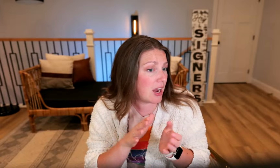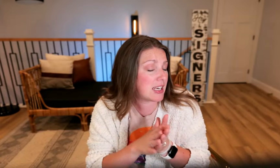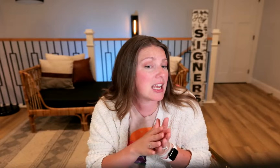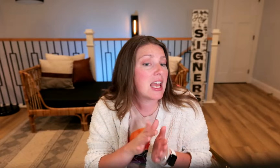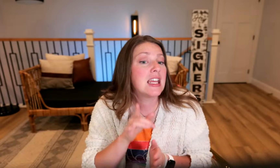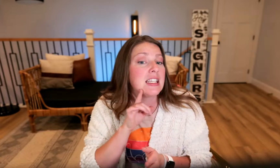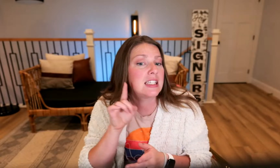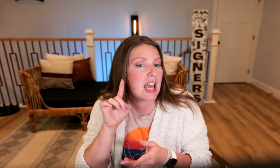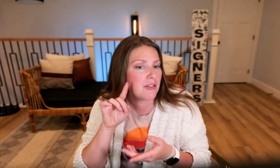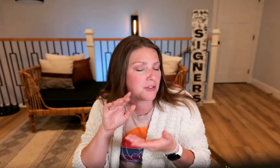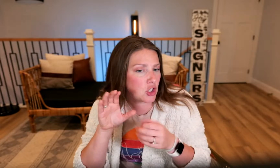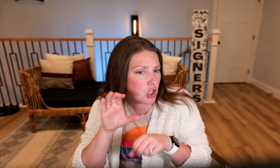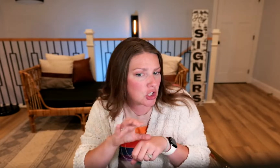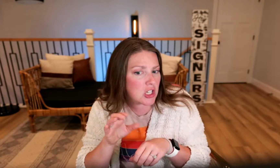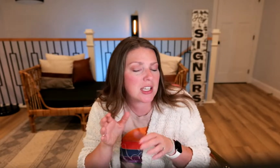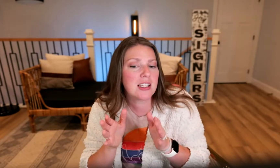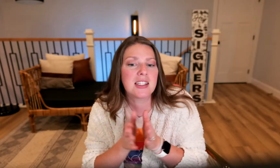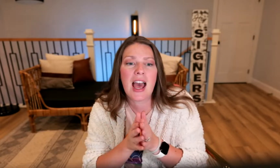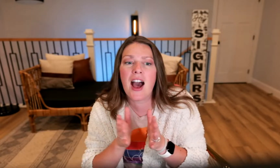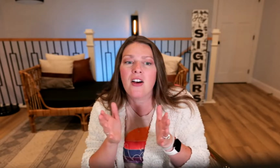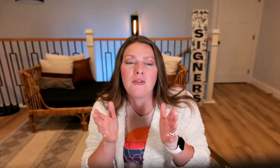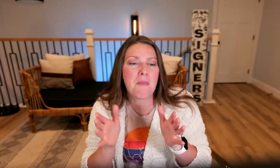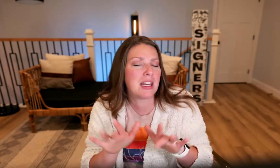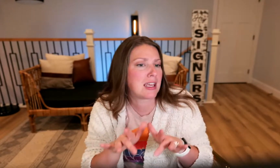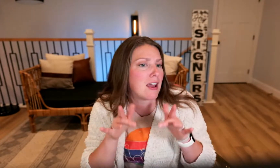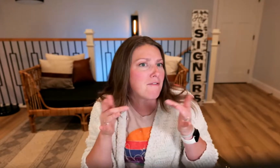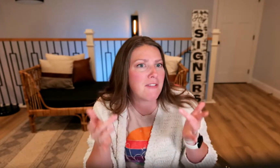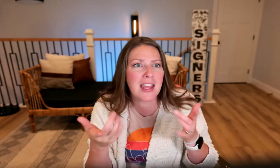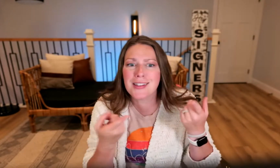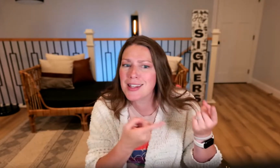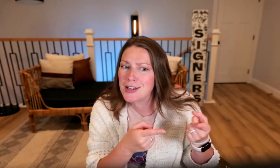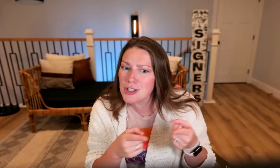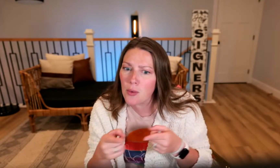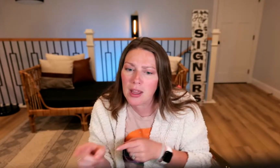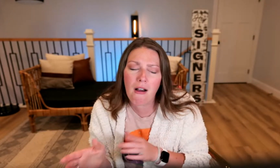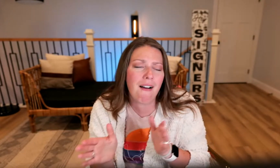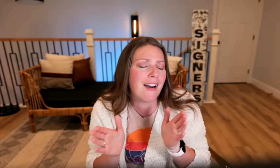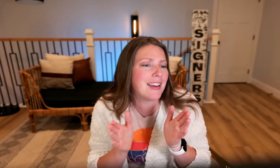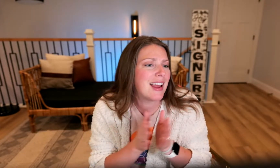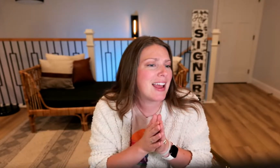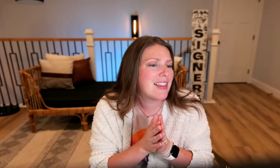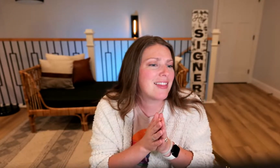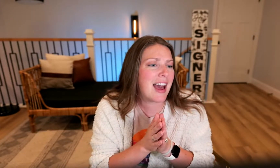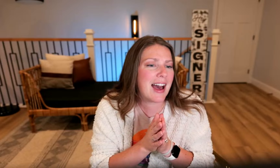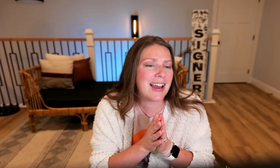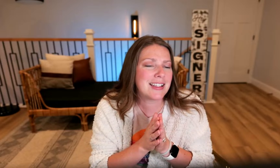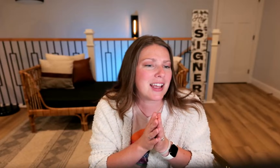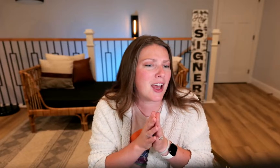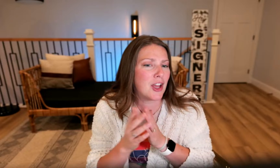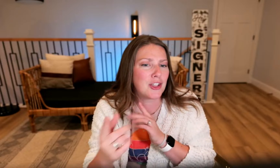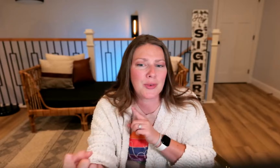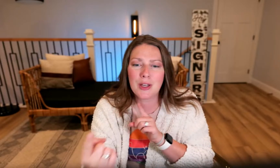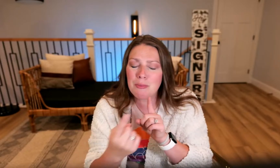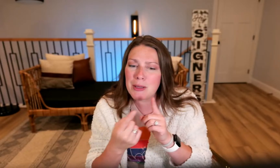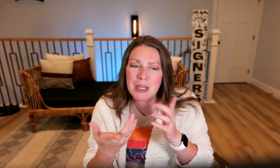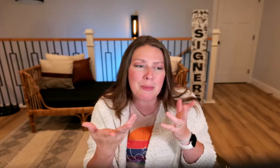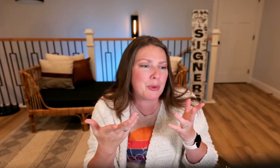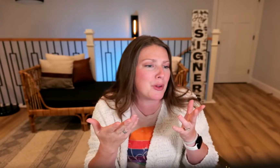right. Deaf churches have many events, things going on that you can meet